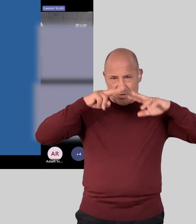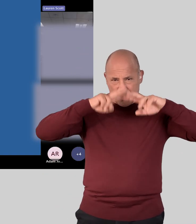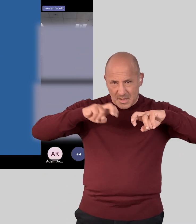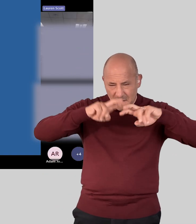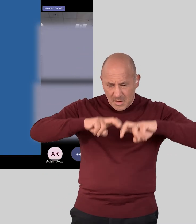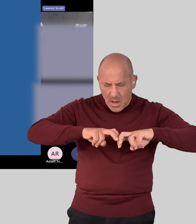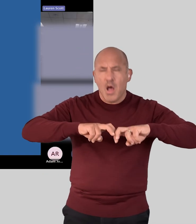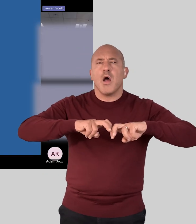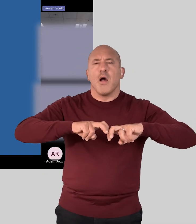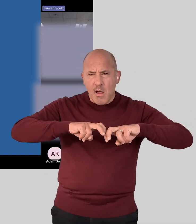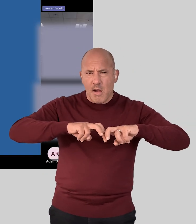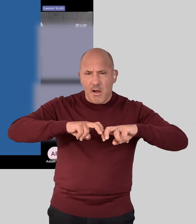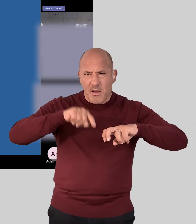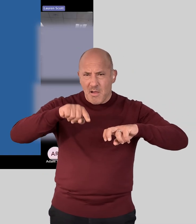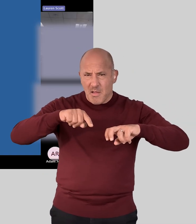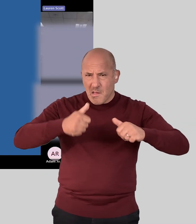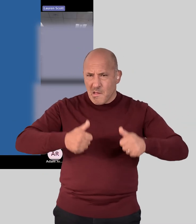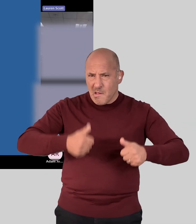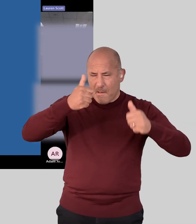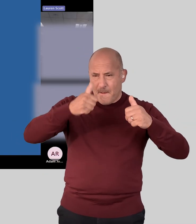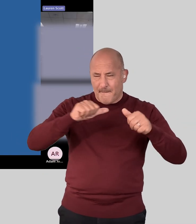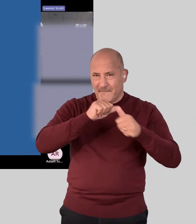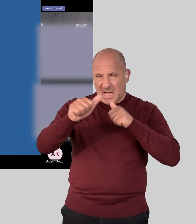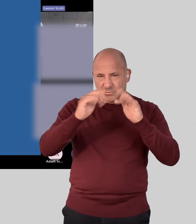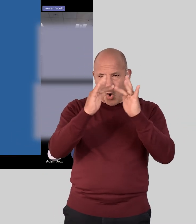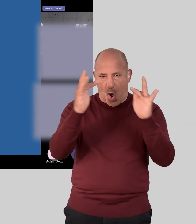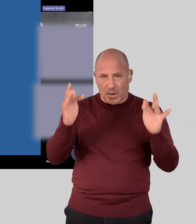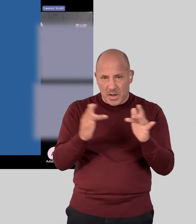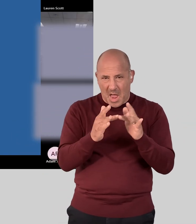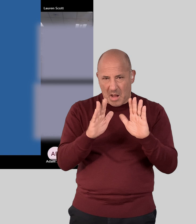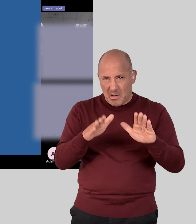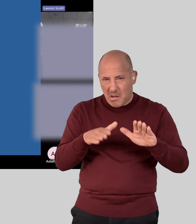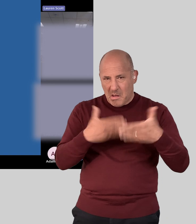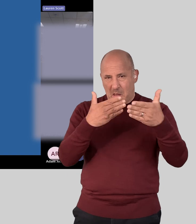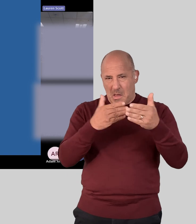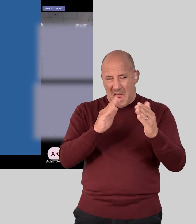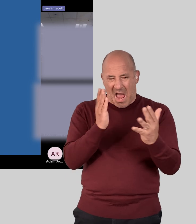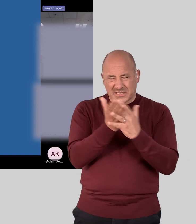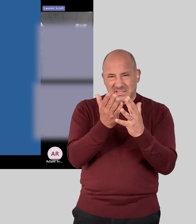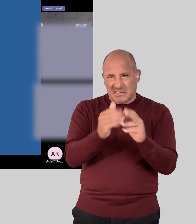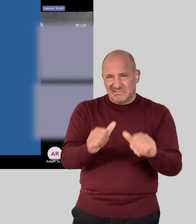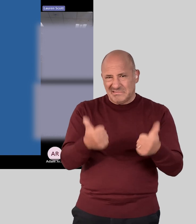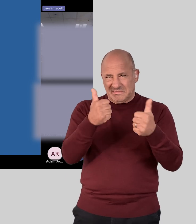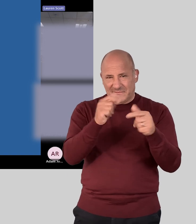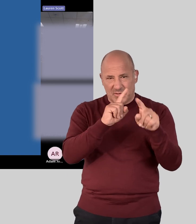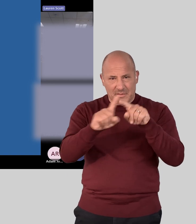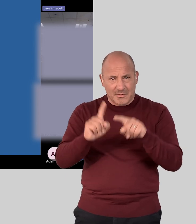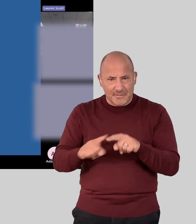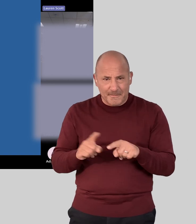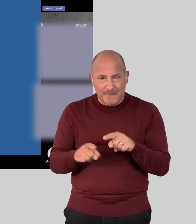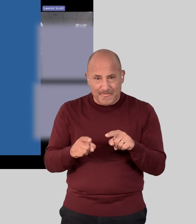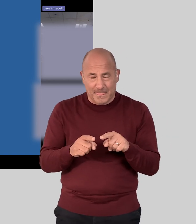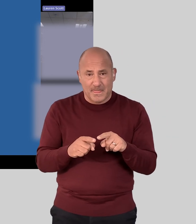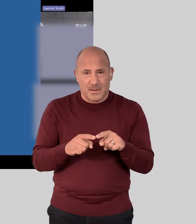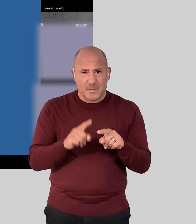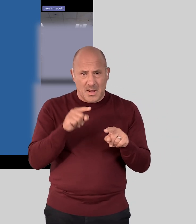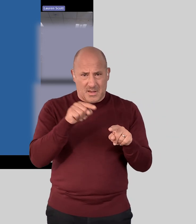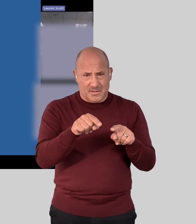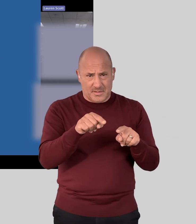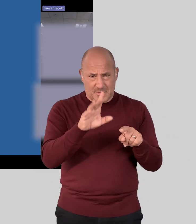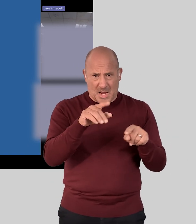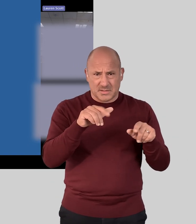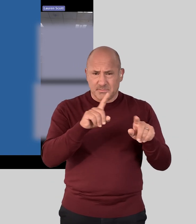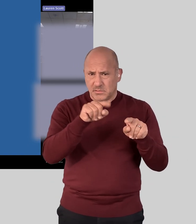back into that and how we can really platform and provide